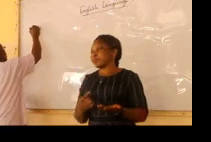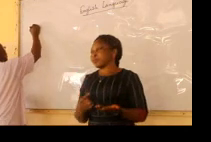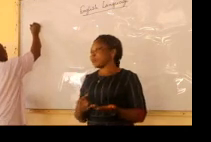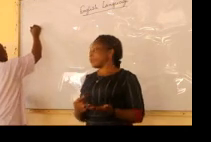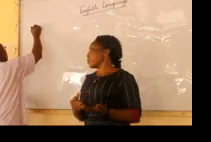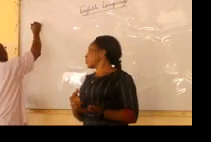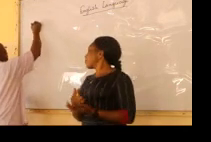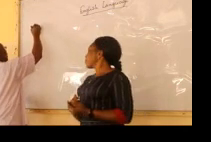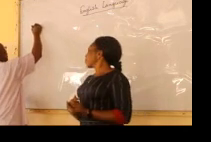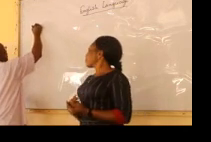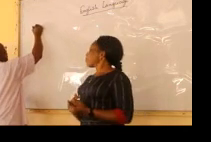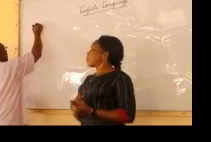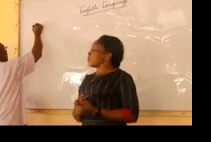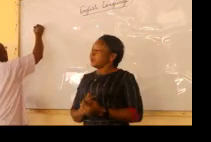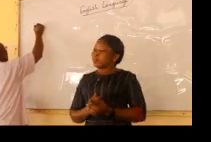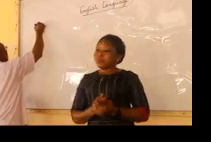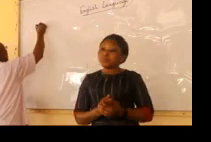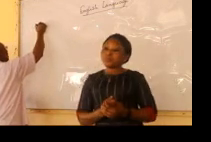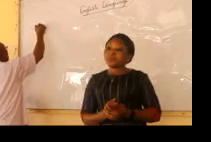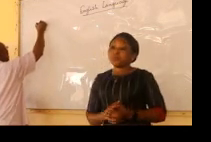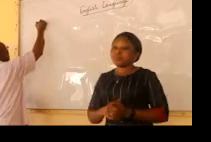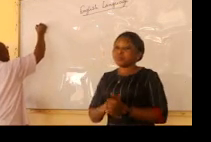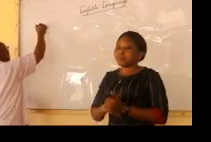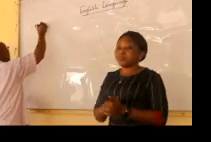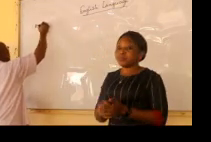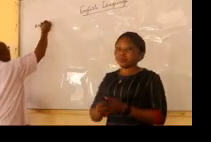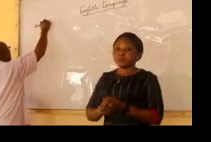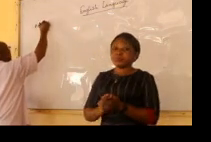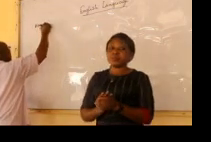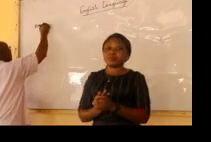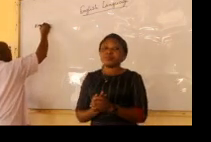word substitution